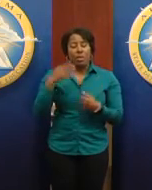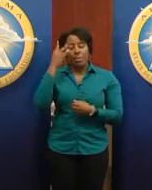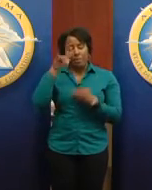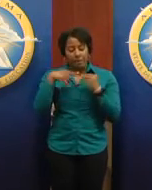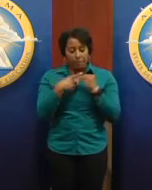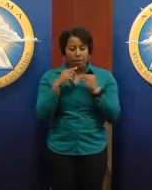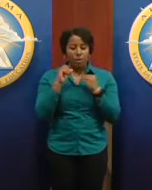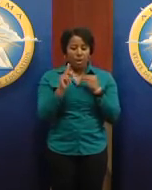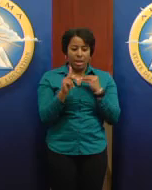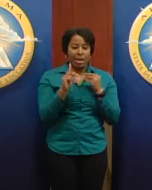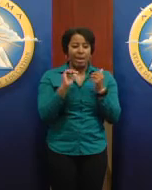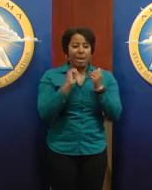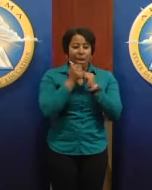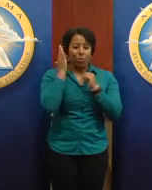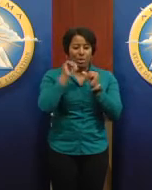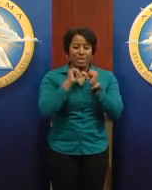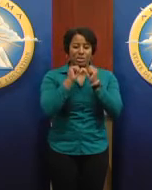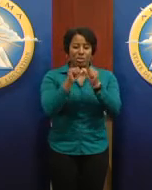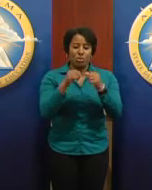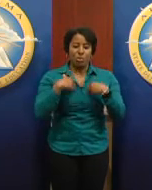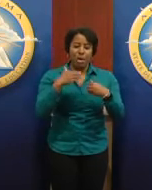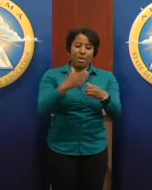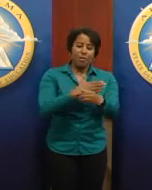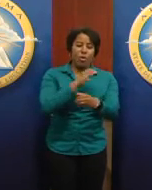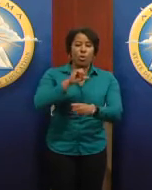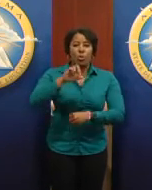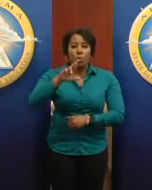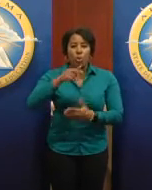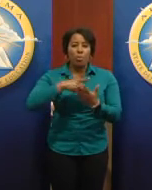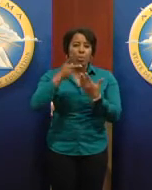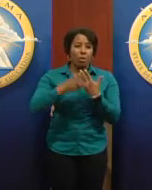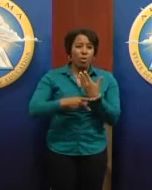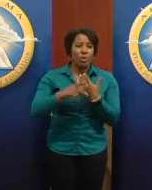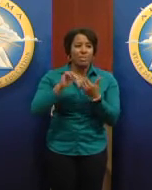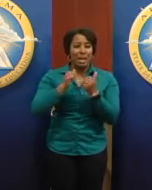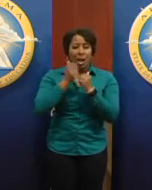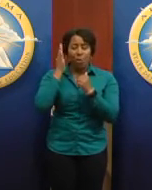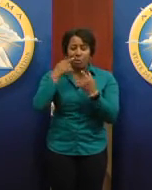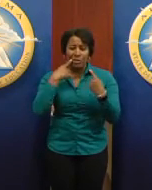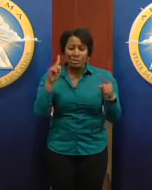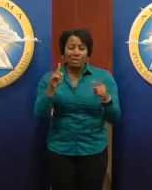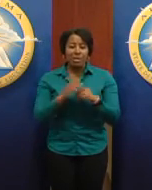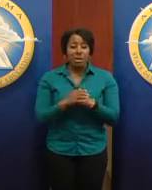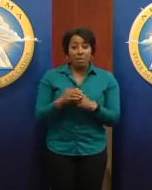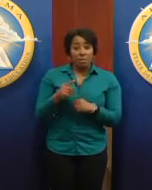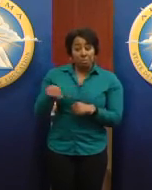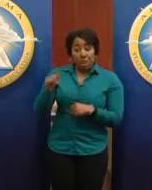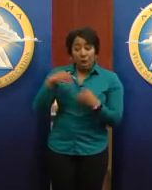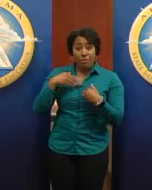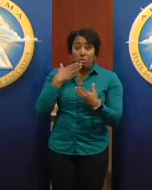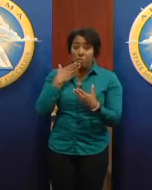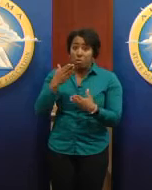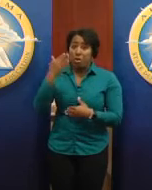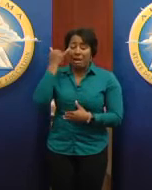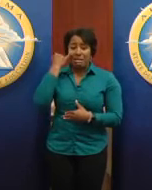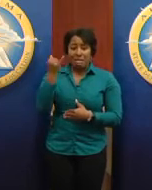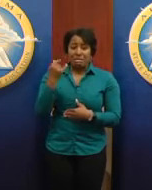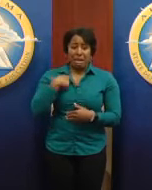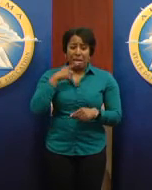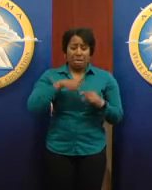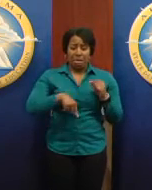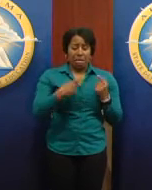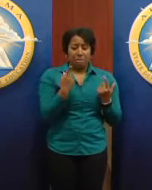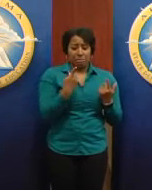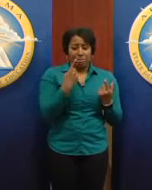programs? How are we going to make this work? And they've got some great ideas, some ideas that I could not come up with, but that's why you have